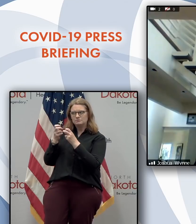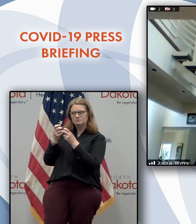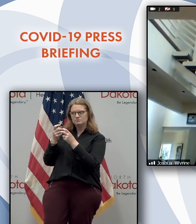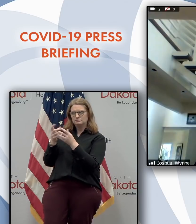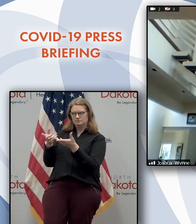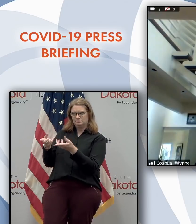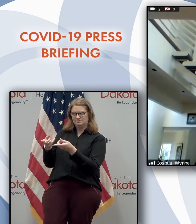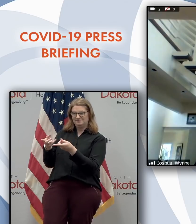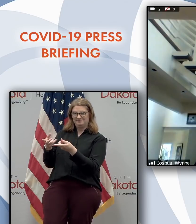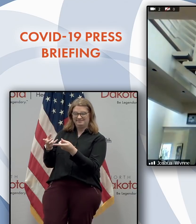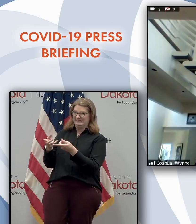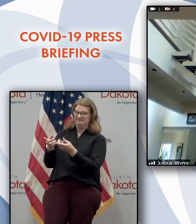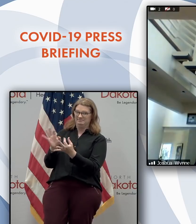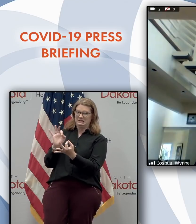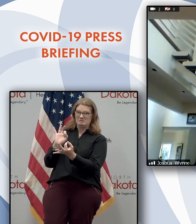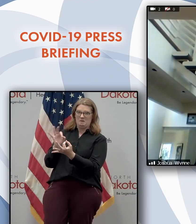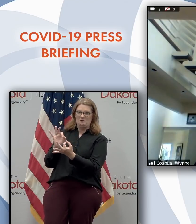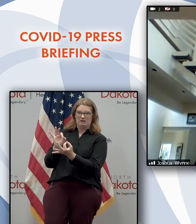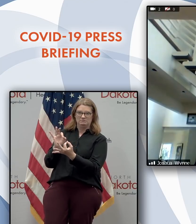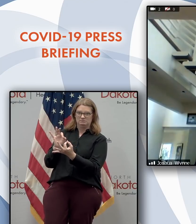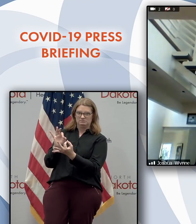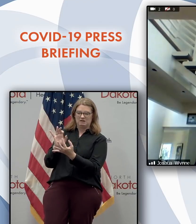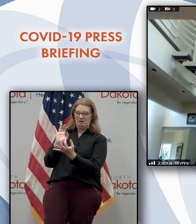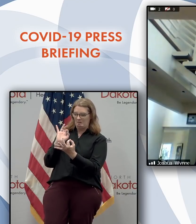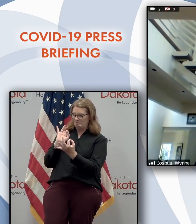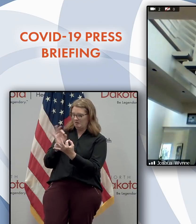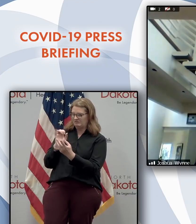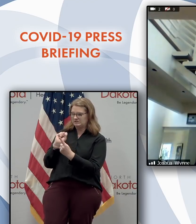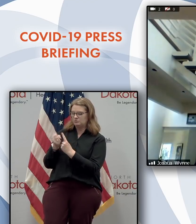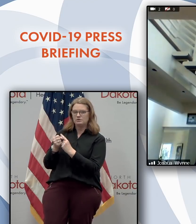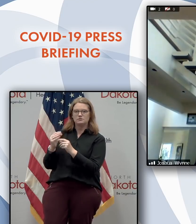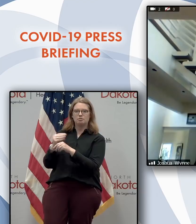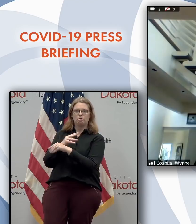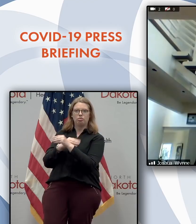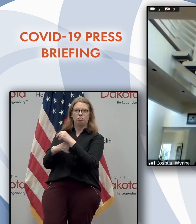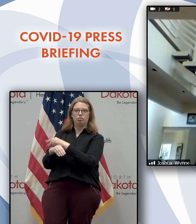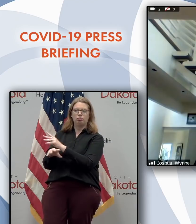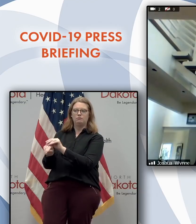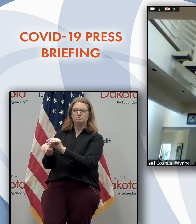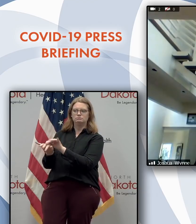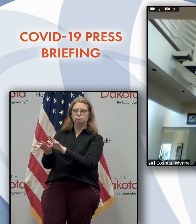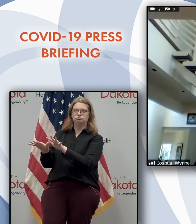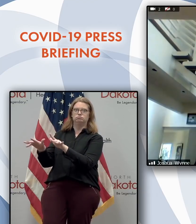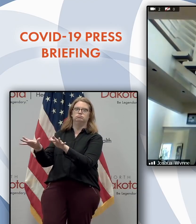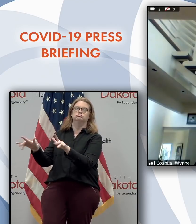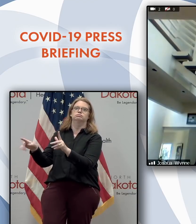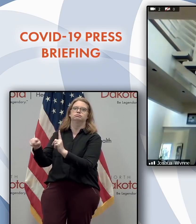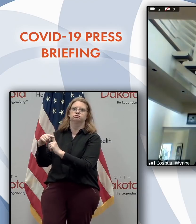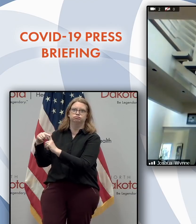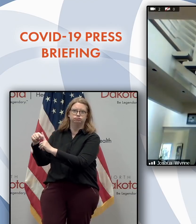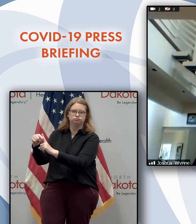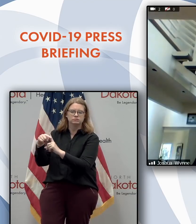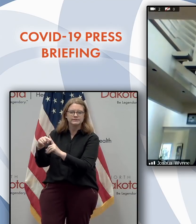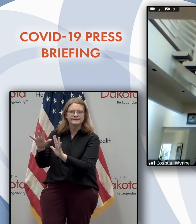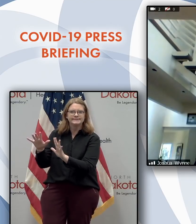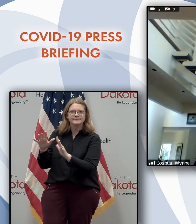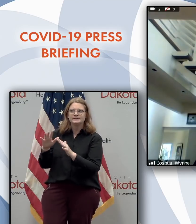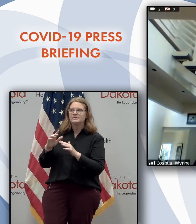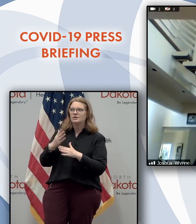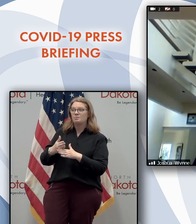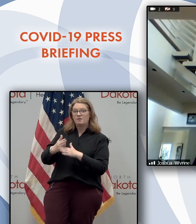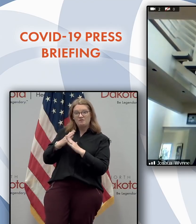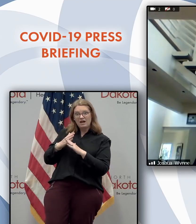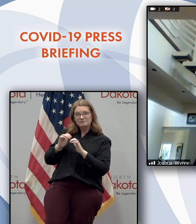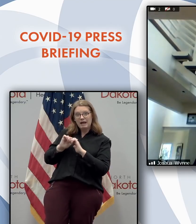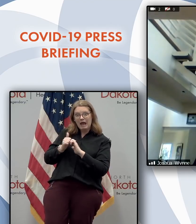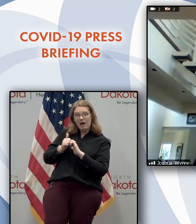that is actually a perfect recipe for the transmission of the disease. So what do we do to try to prevent that? Well, we